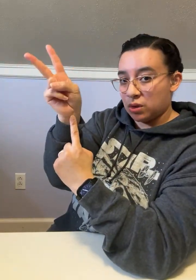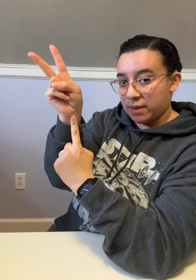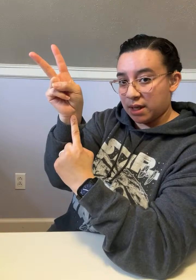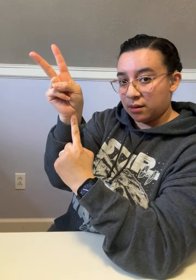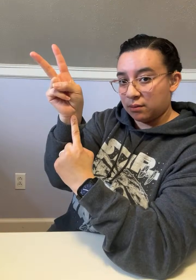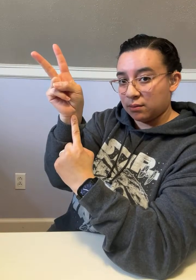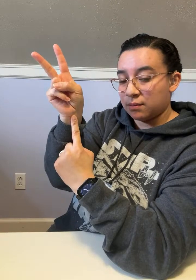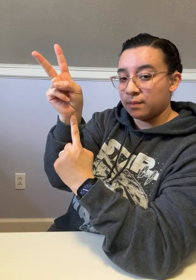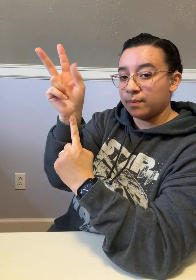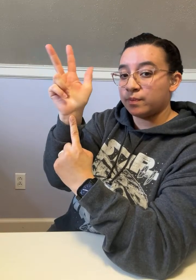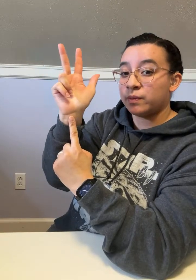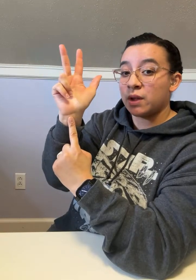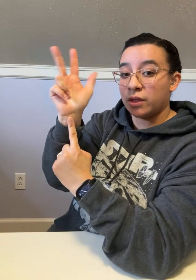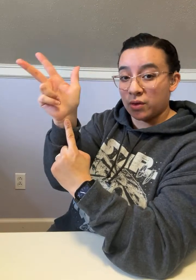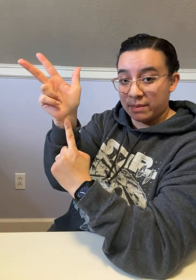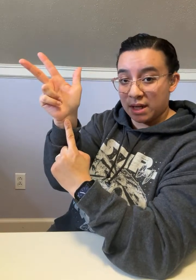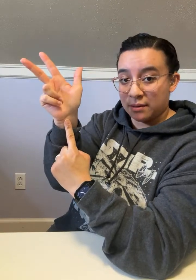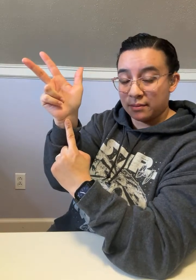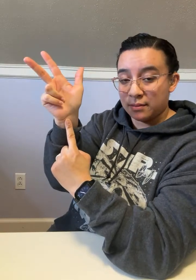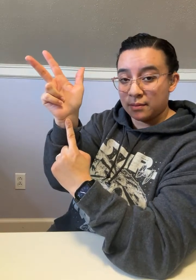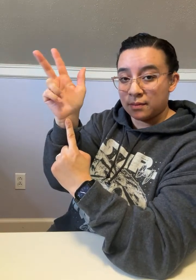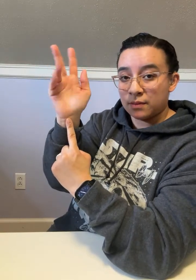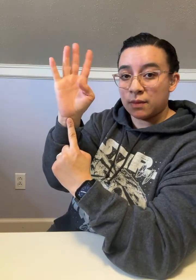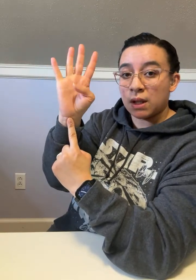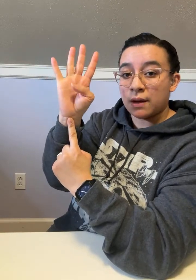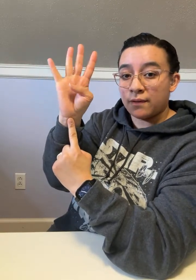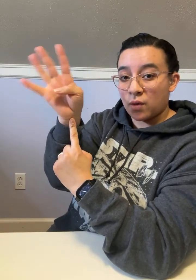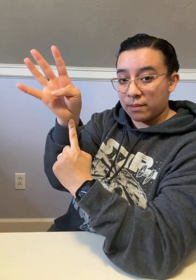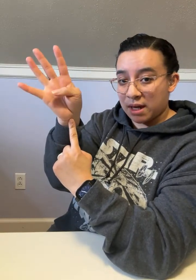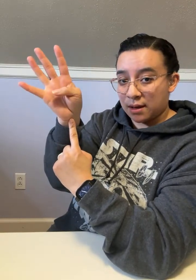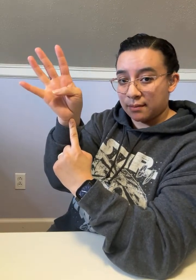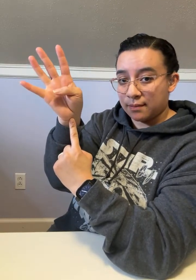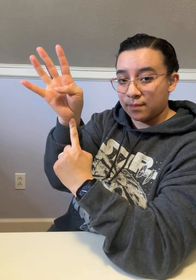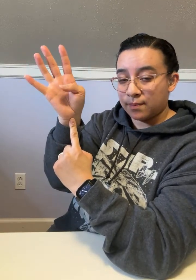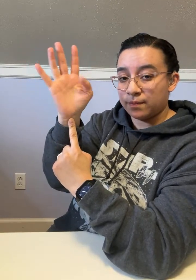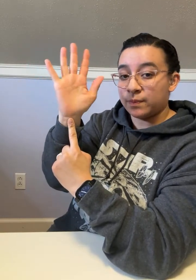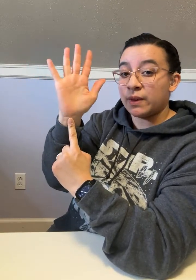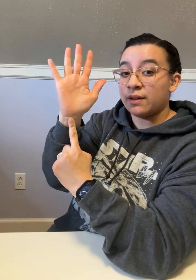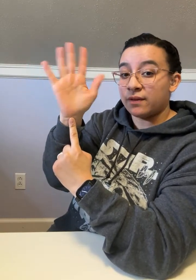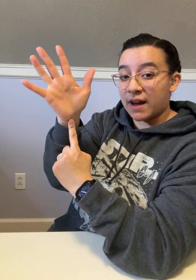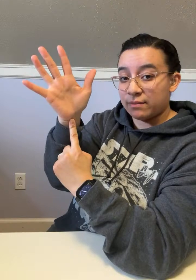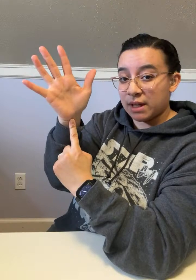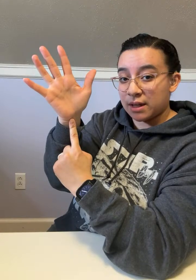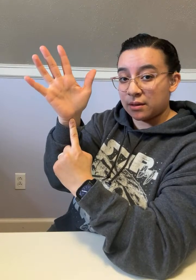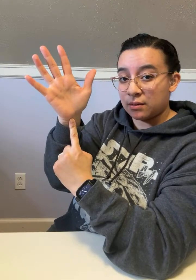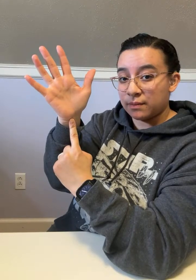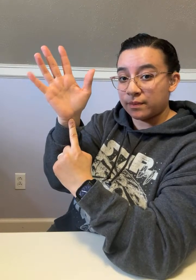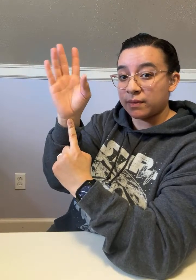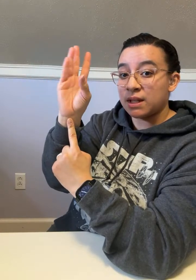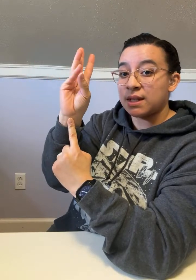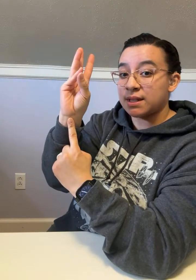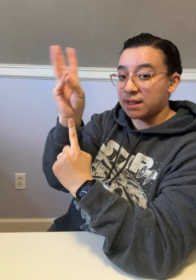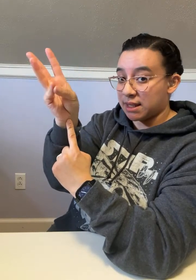minute, 3 minute, 4 minute, 5 minute, 6